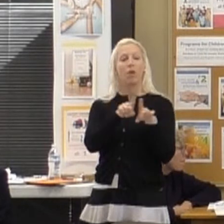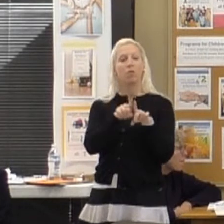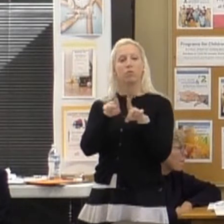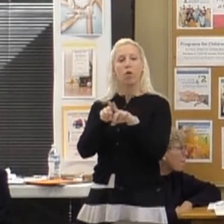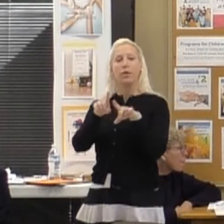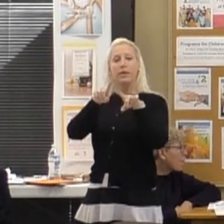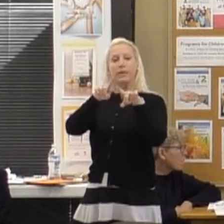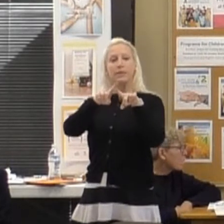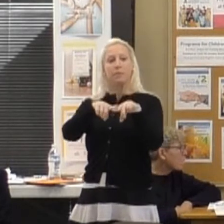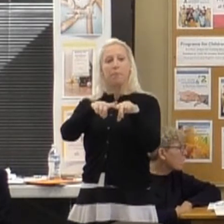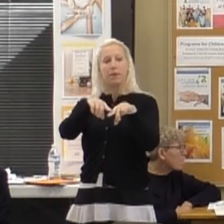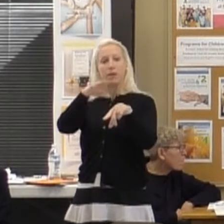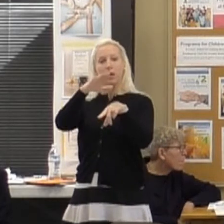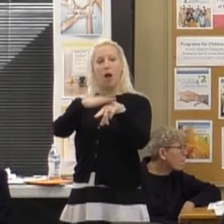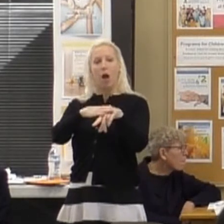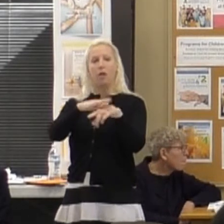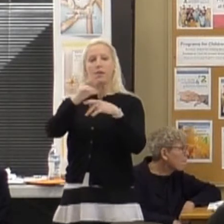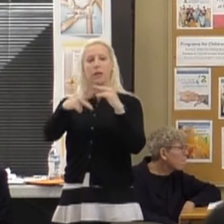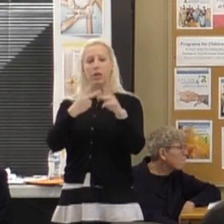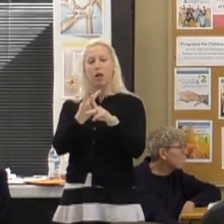providing communication access.